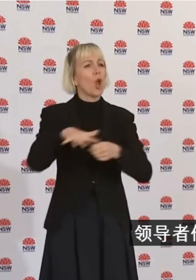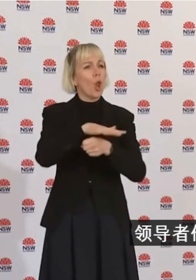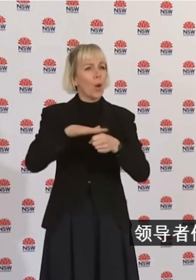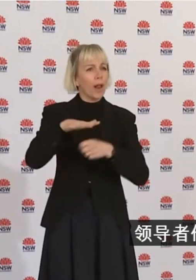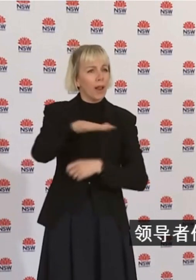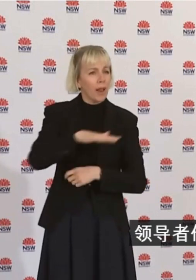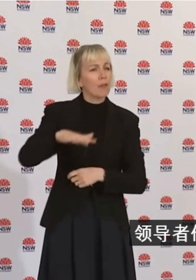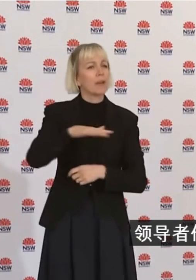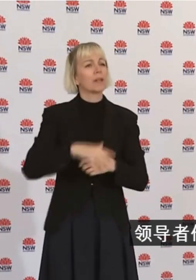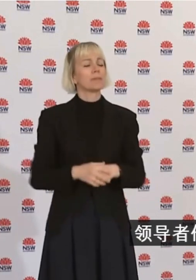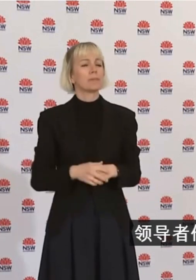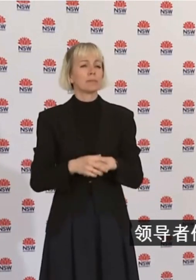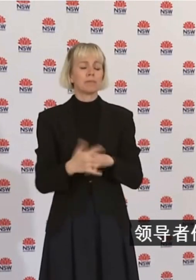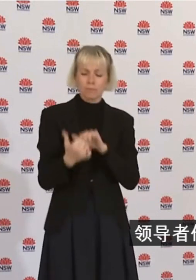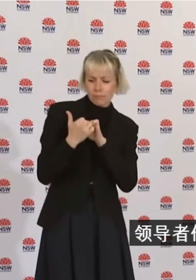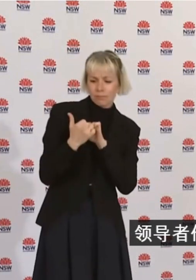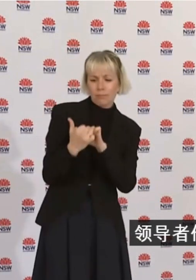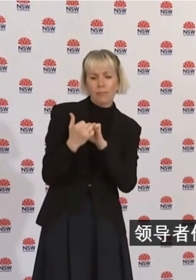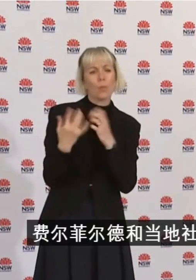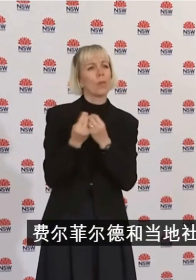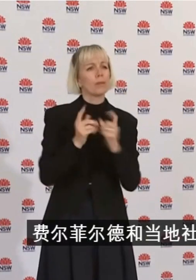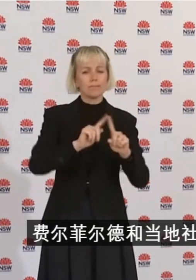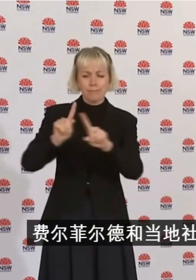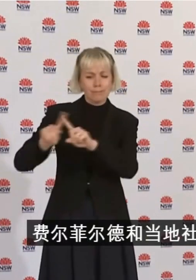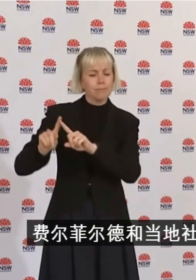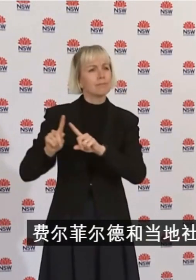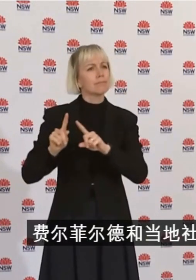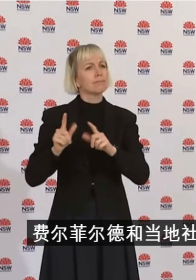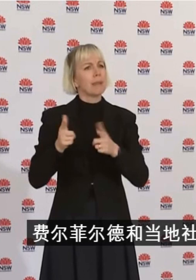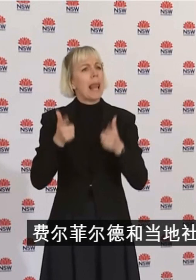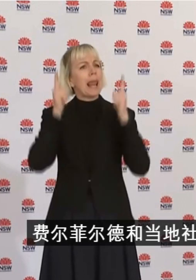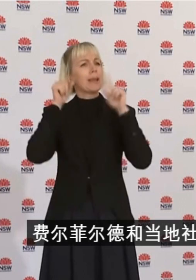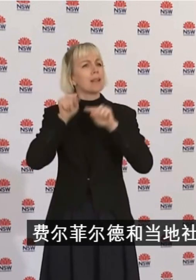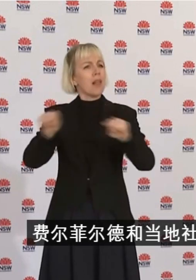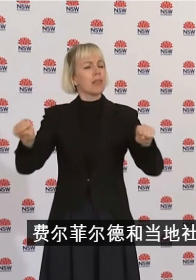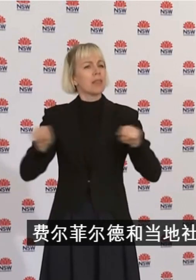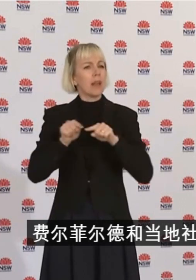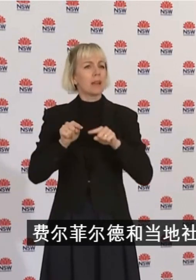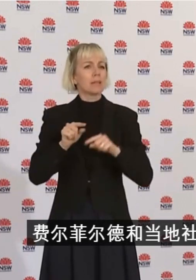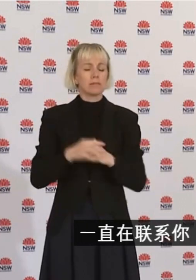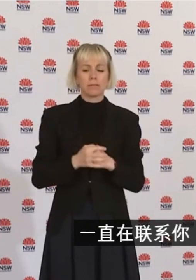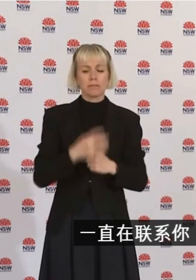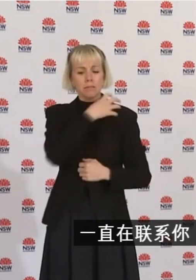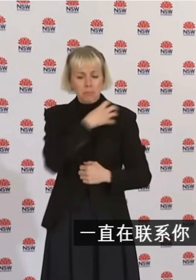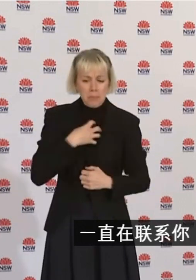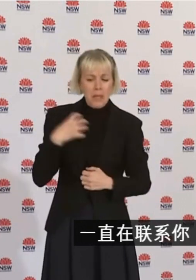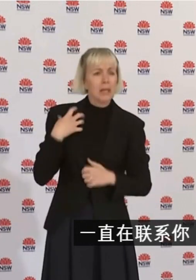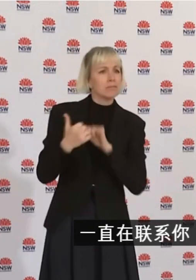leaders. They can't tell you how wonderful in Fairfield and the other LGAs the local community leaders have